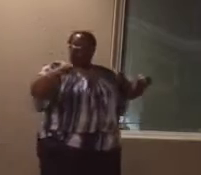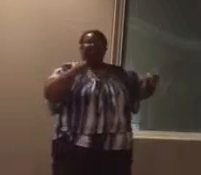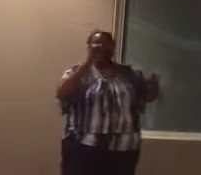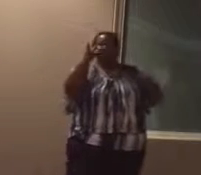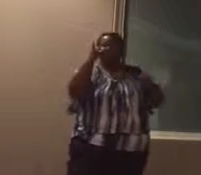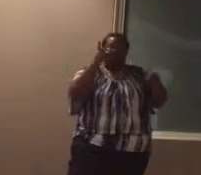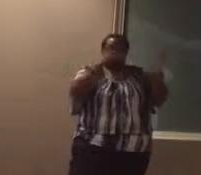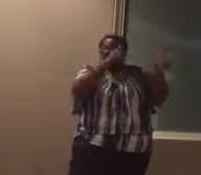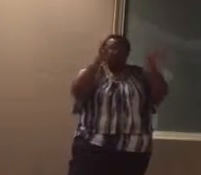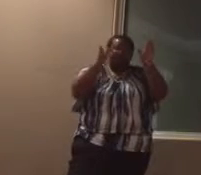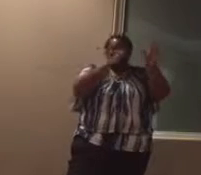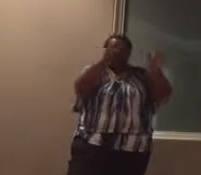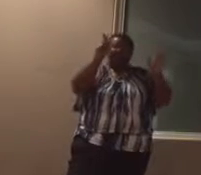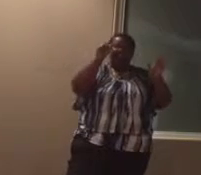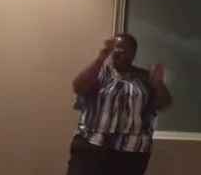Darian speaking.